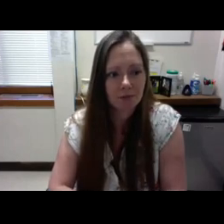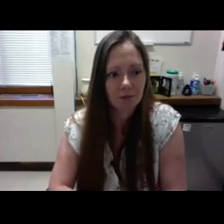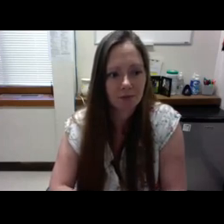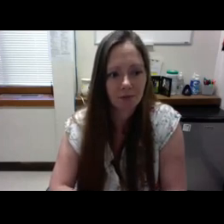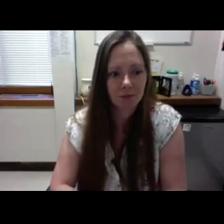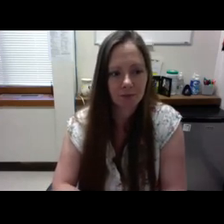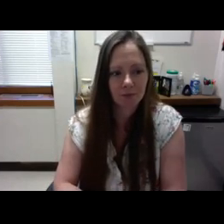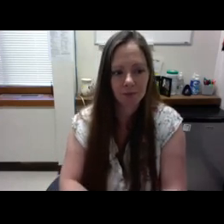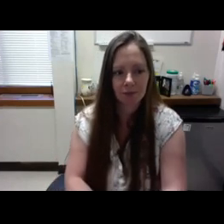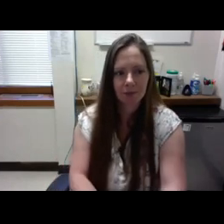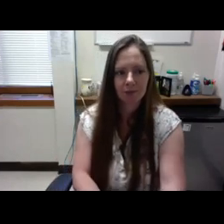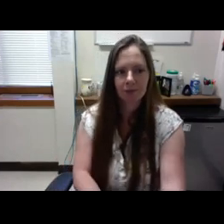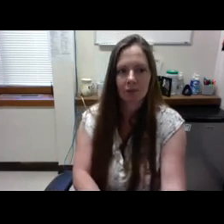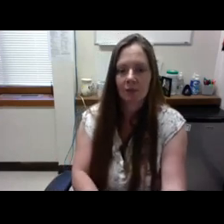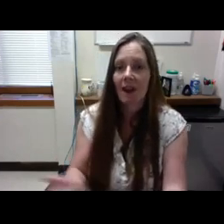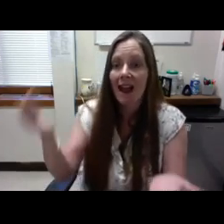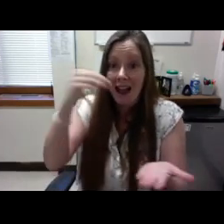and access all of these.